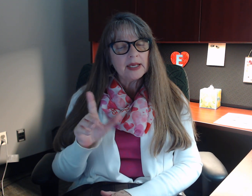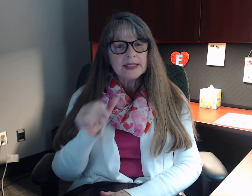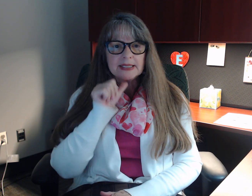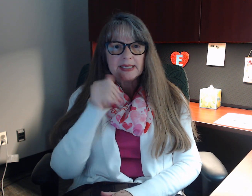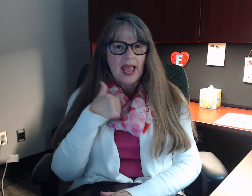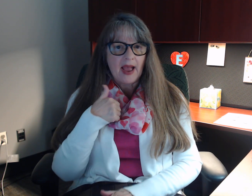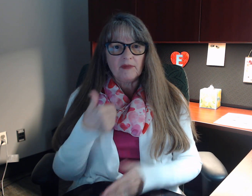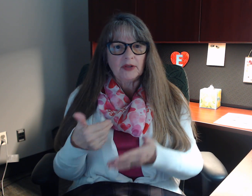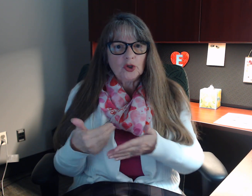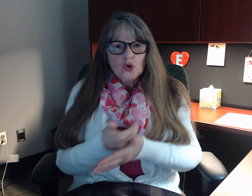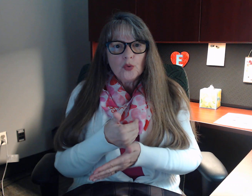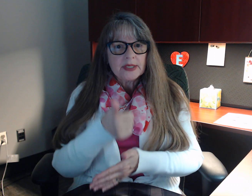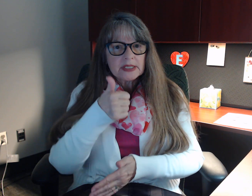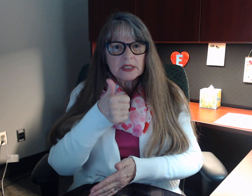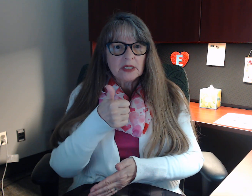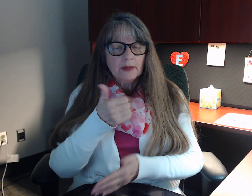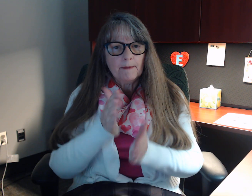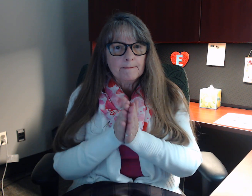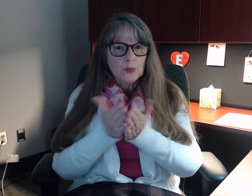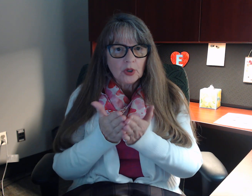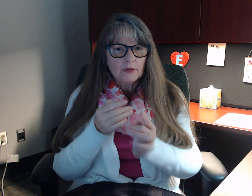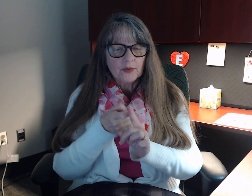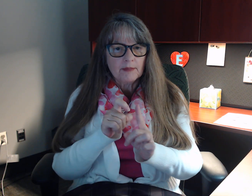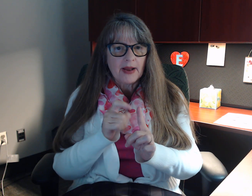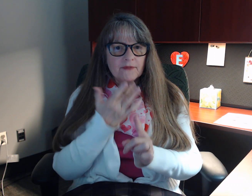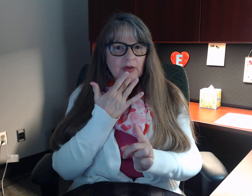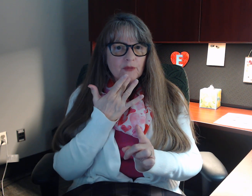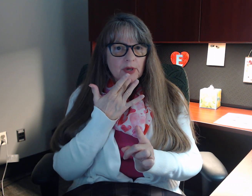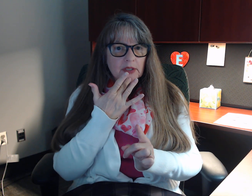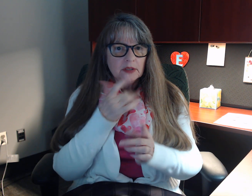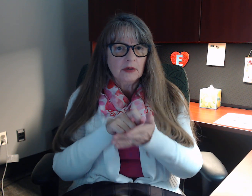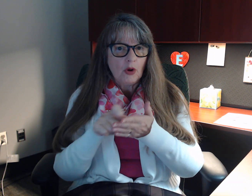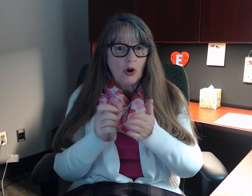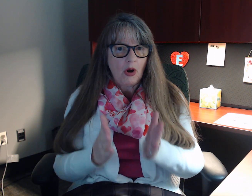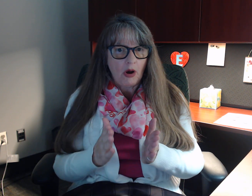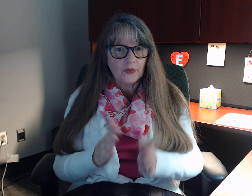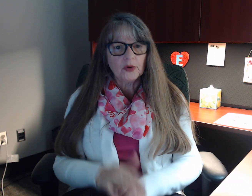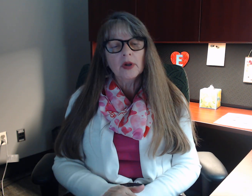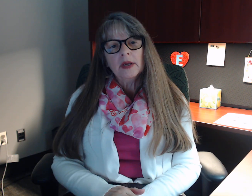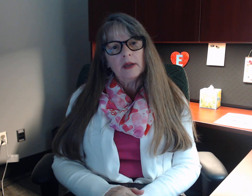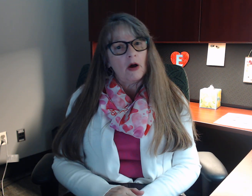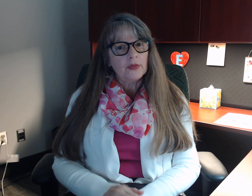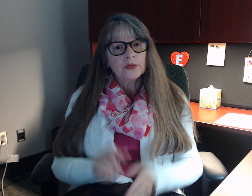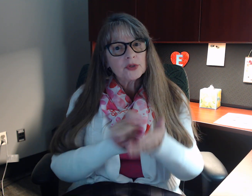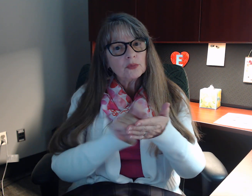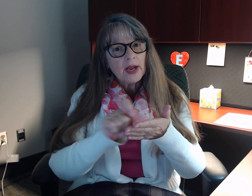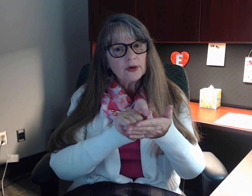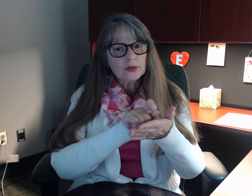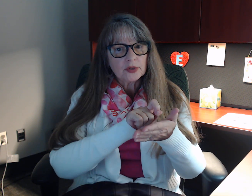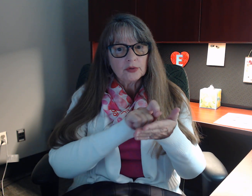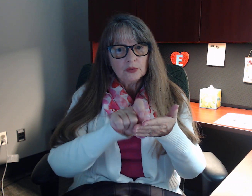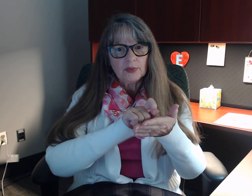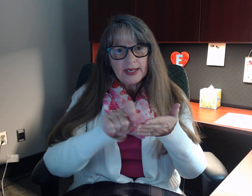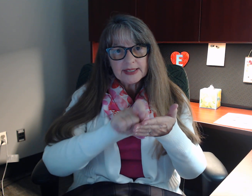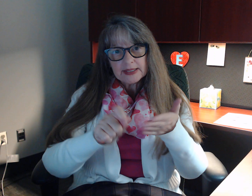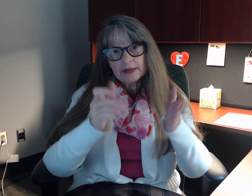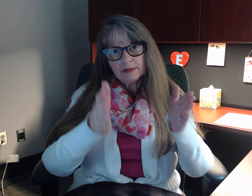didn't have like the newest book from my favorite author. Author is a writer, so you right